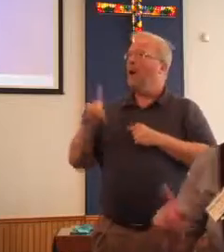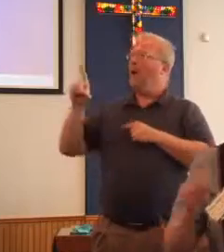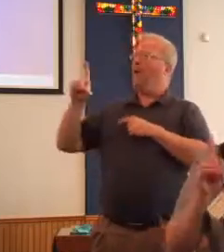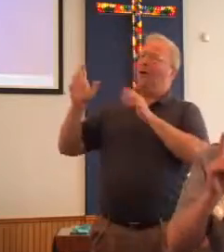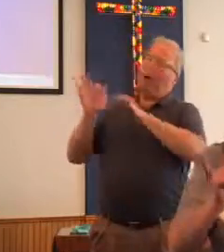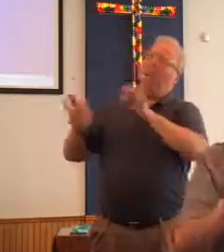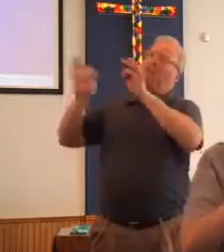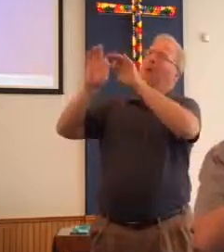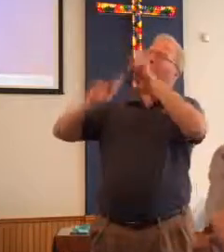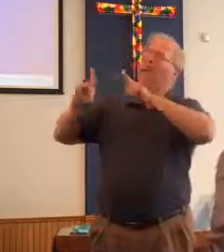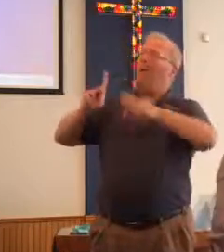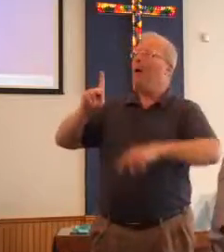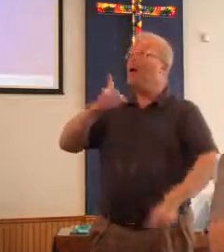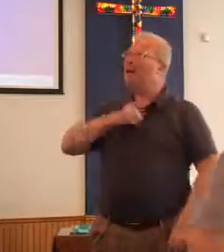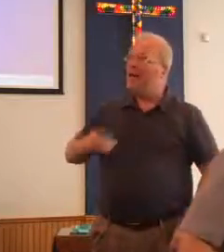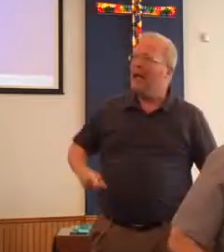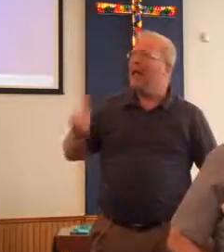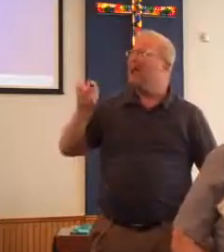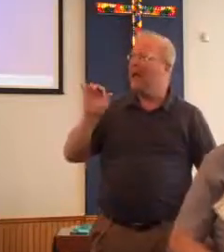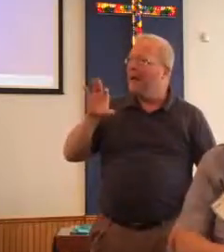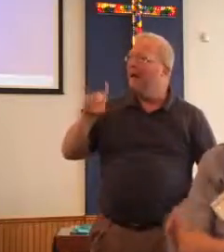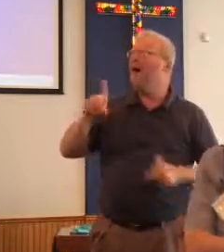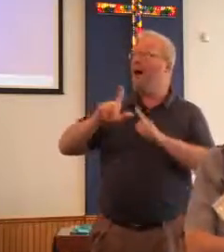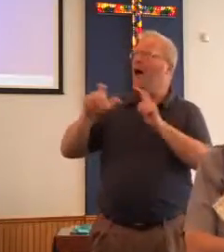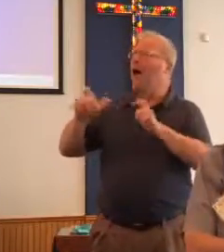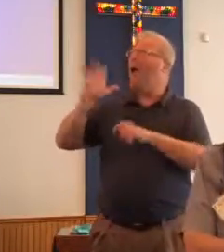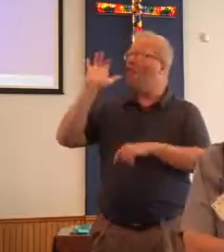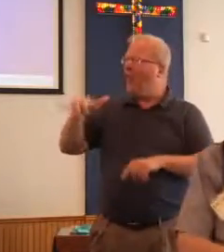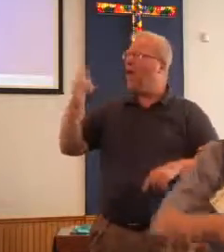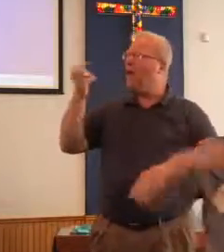But some of these people are heroes nonetheless.